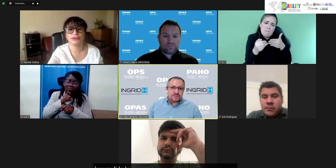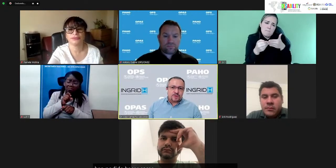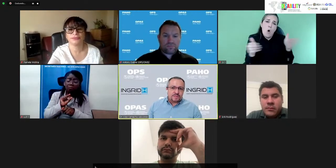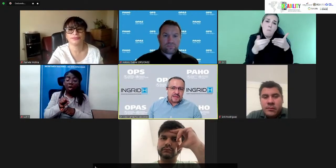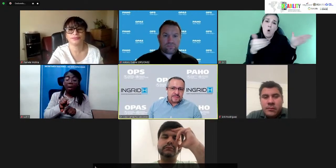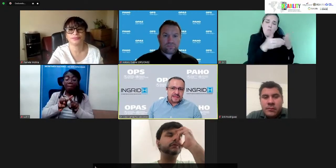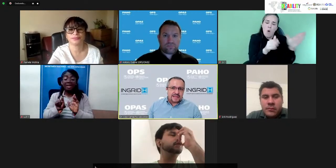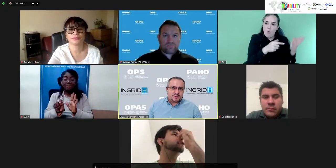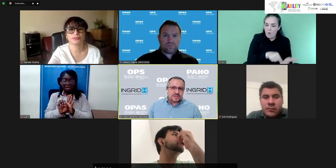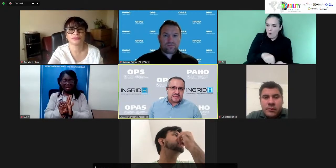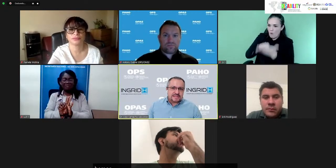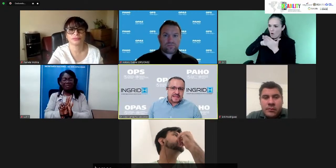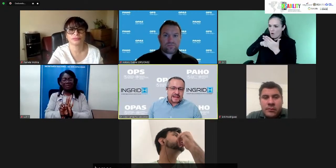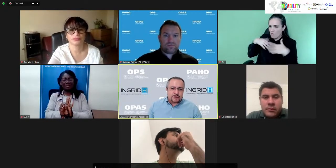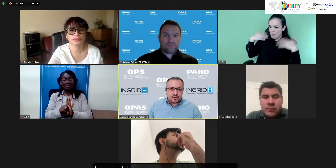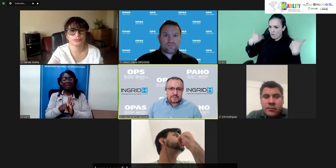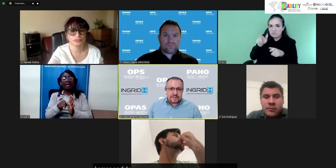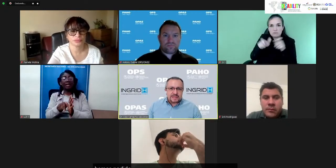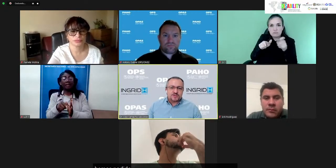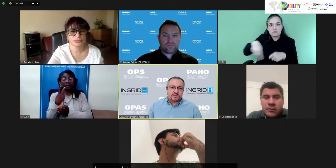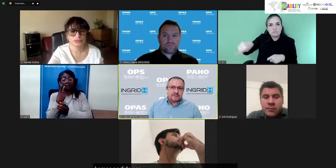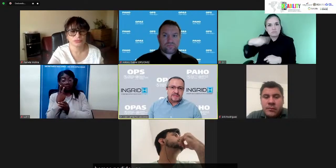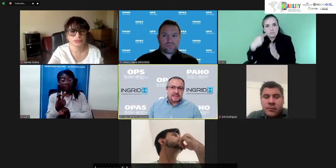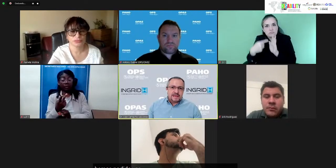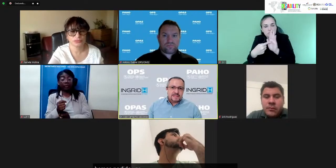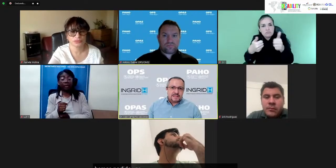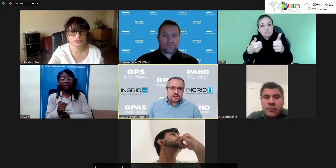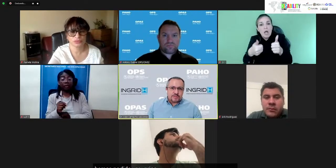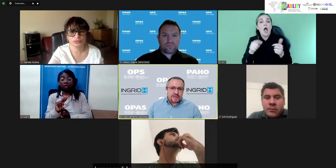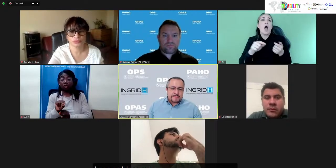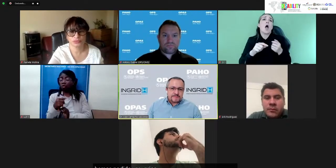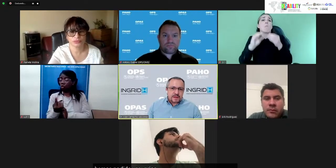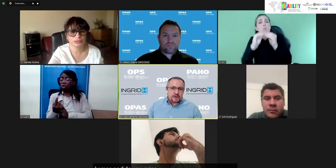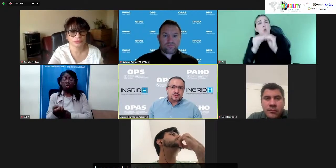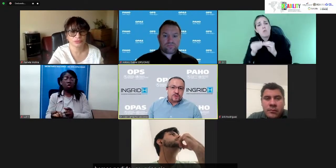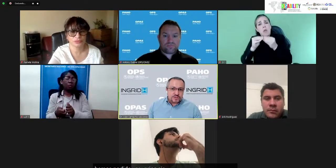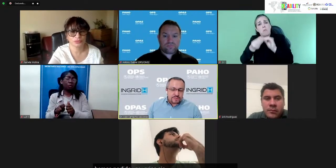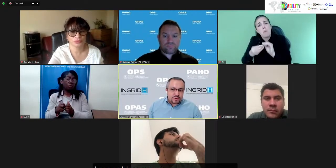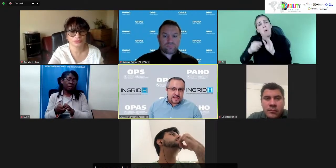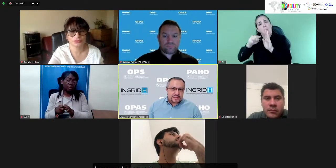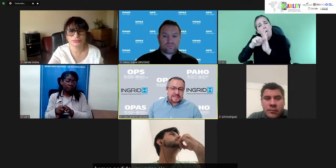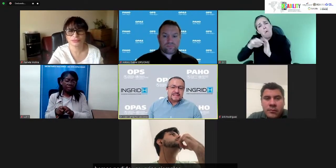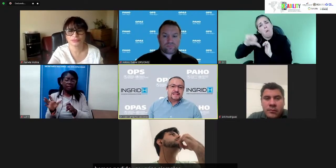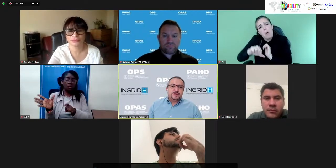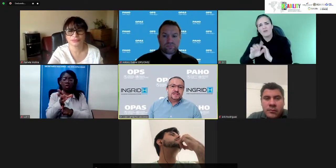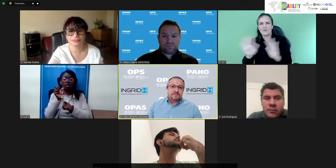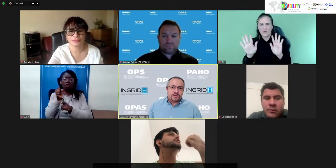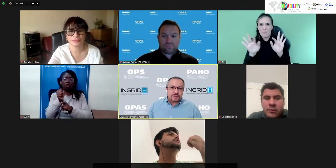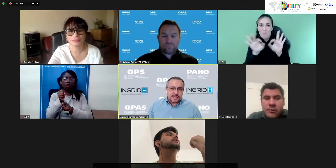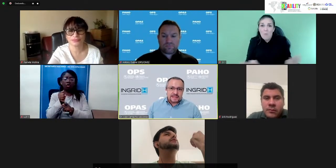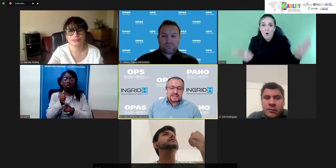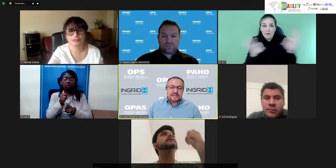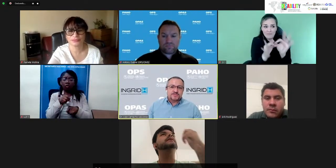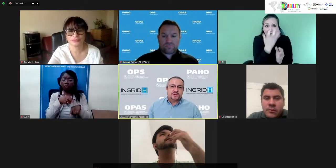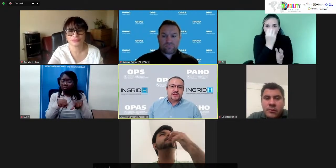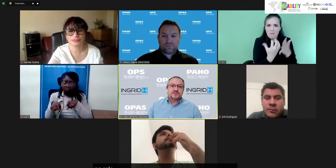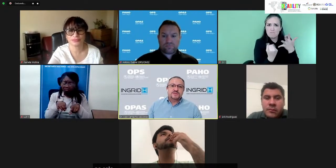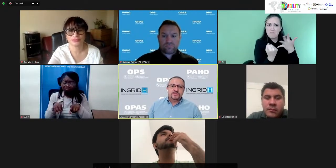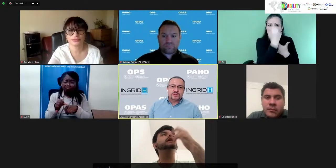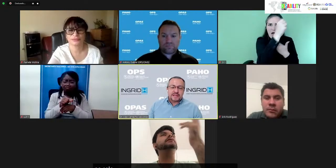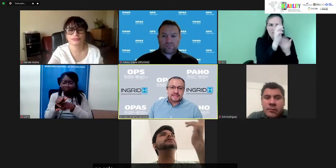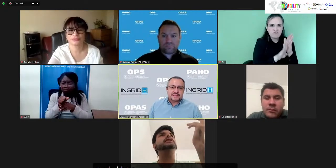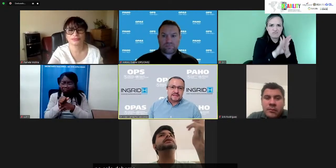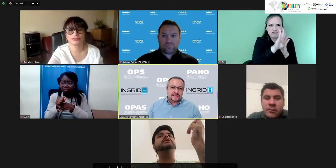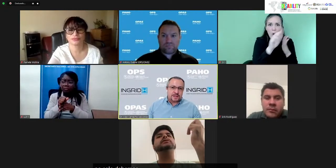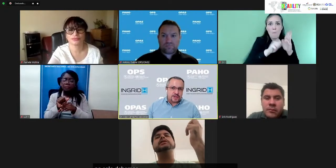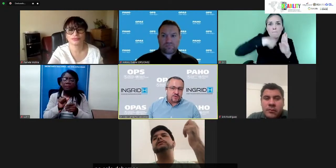also we have been able to see examples and we have gotten great achievements